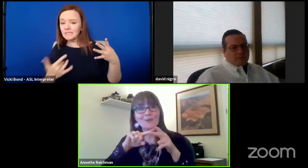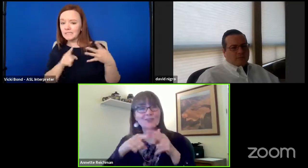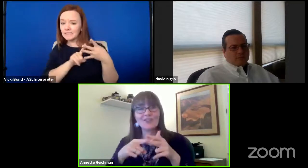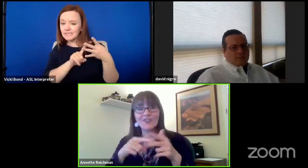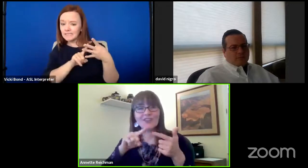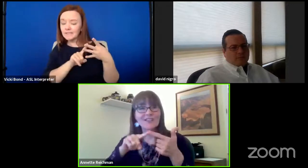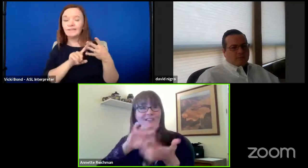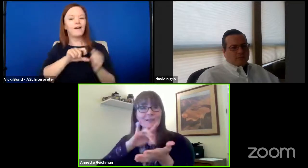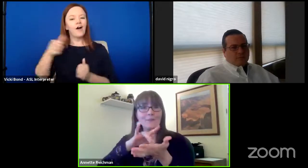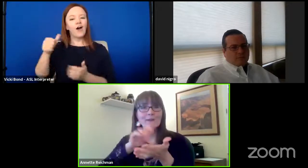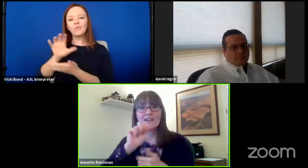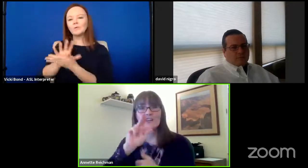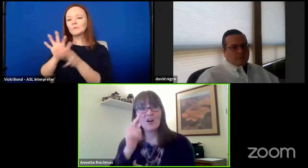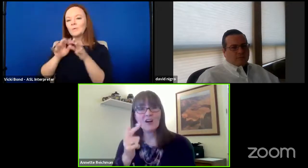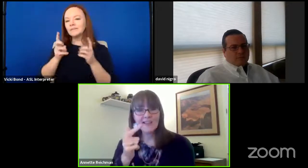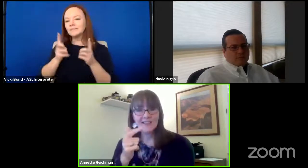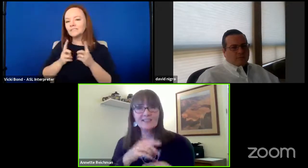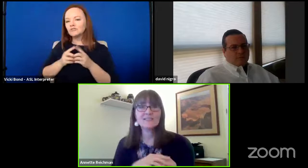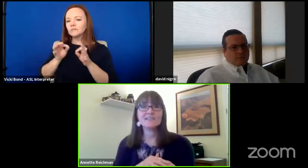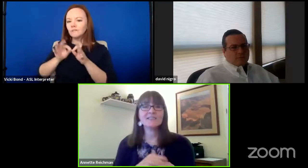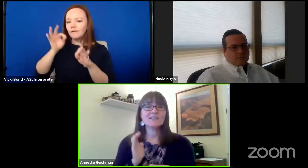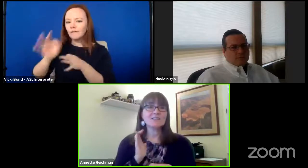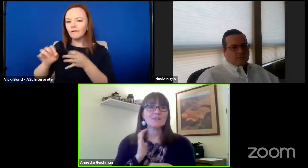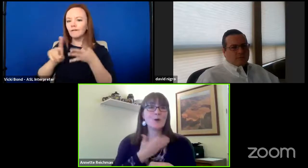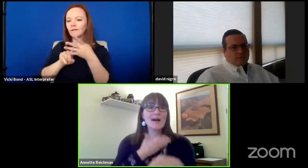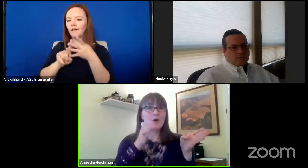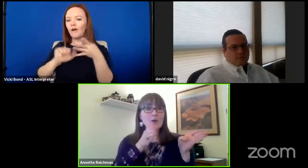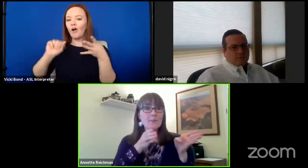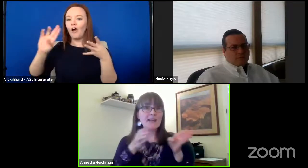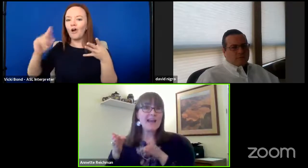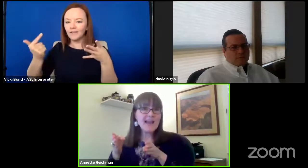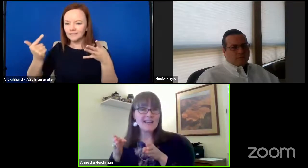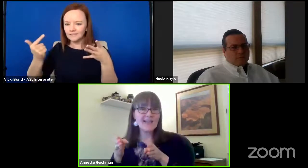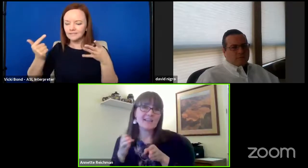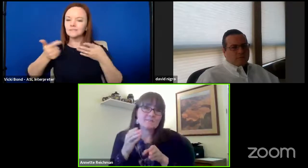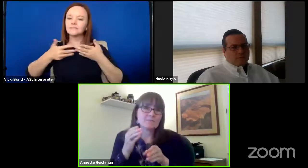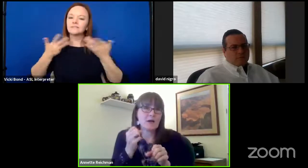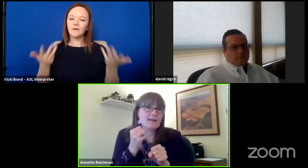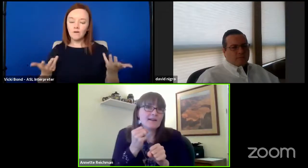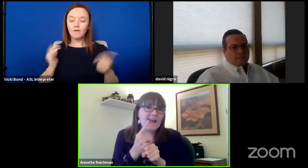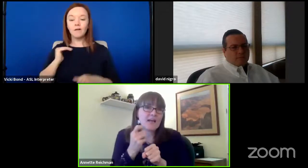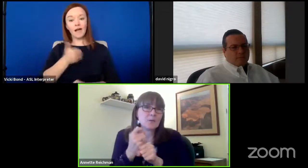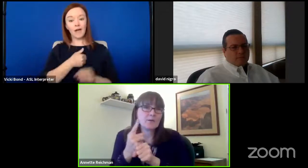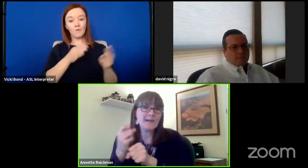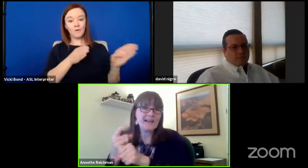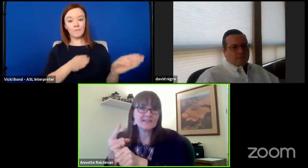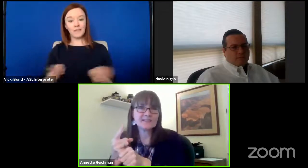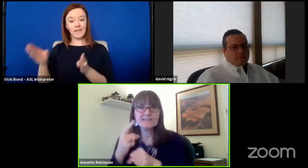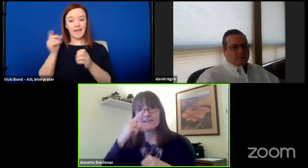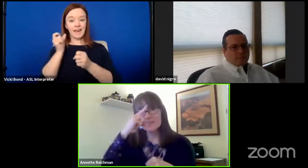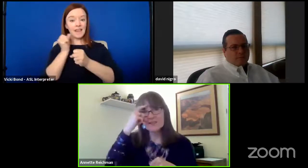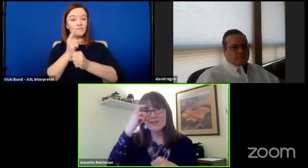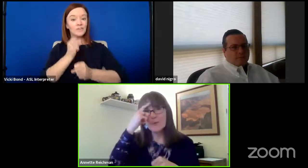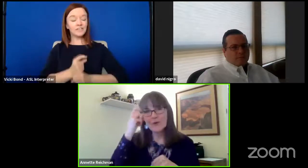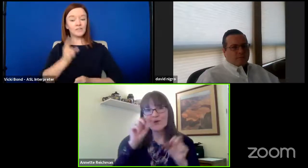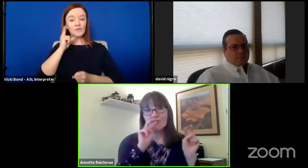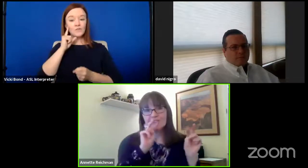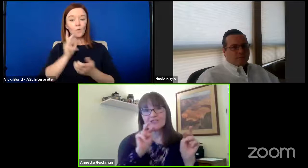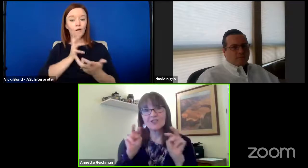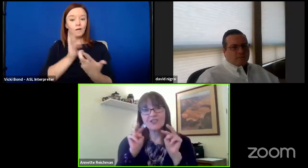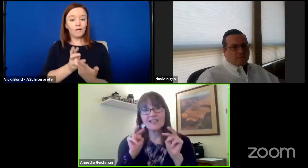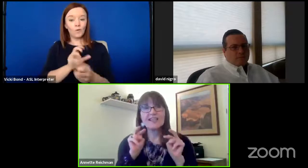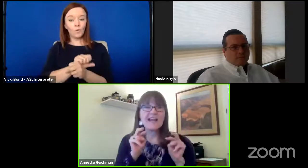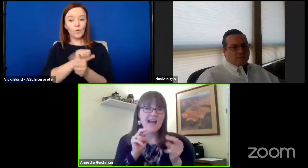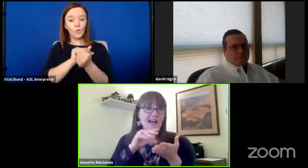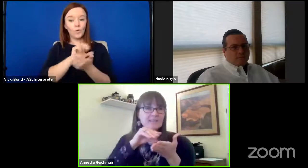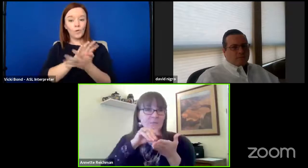districts don't start until mid-August. So our planning on an annual basis. Each summer,